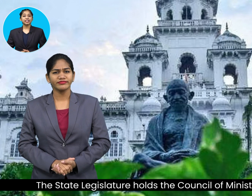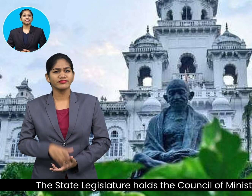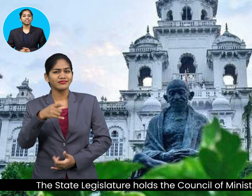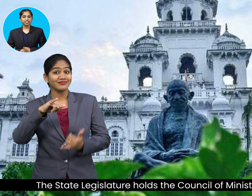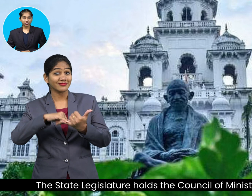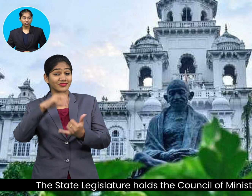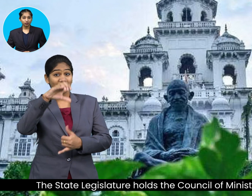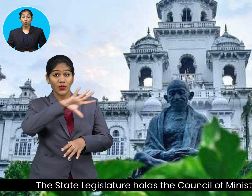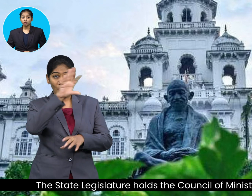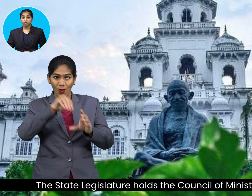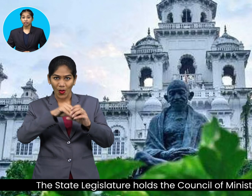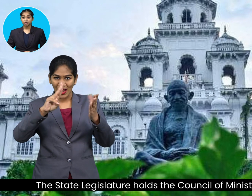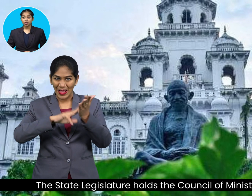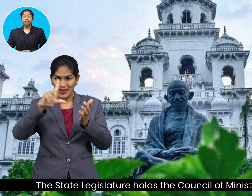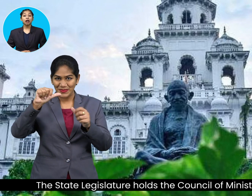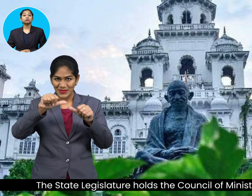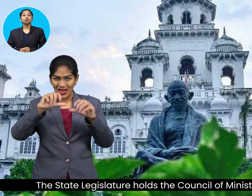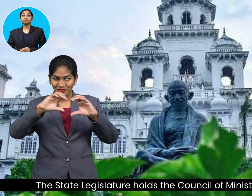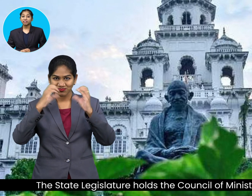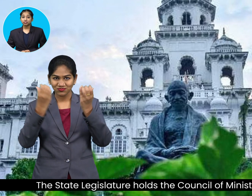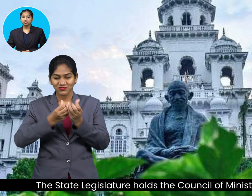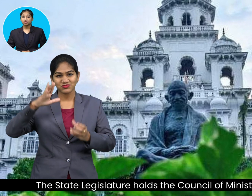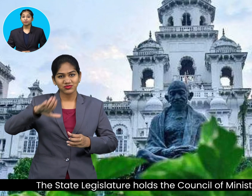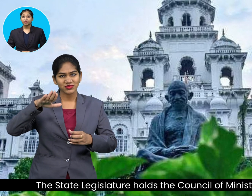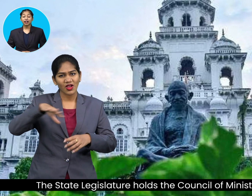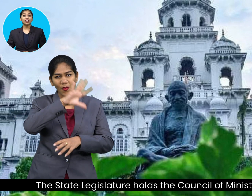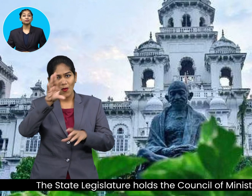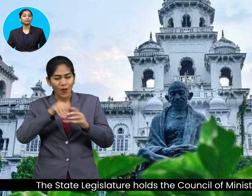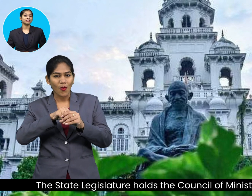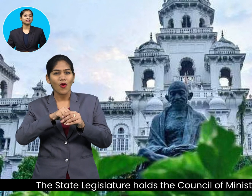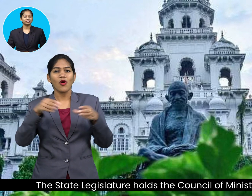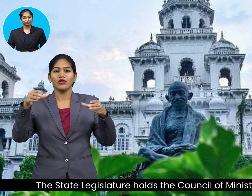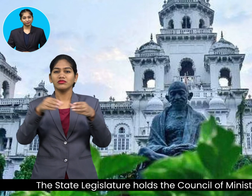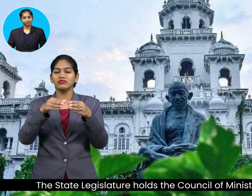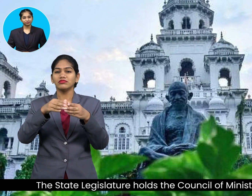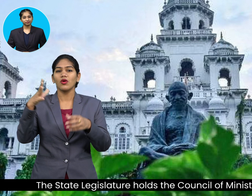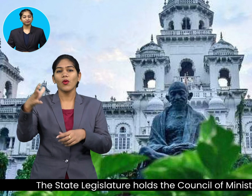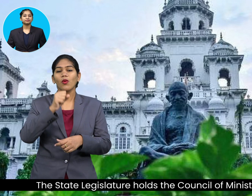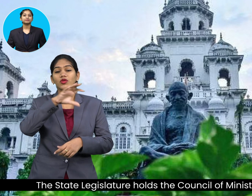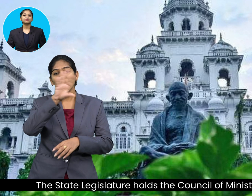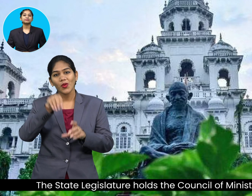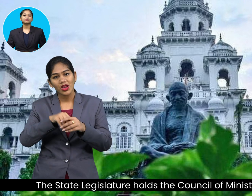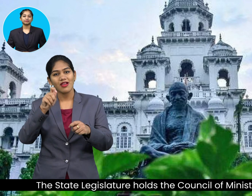The state legislature holds the Council of Ministers accountable.